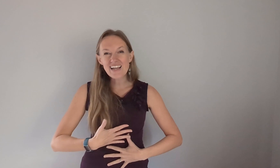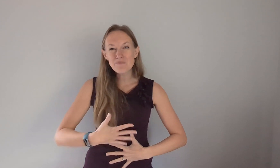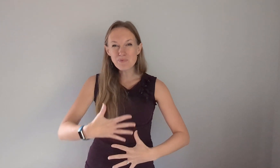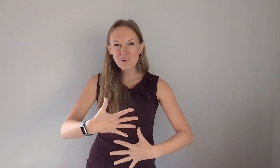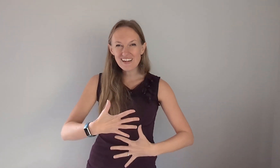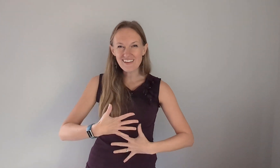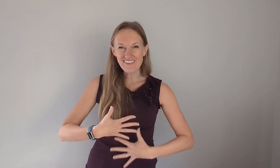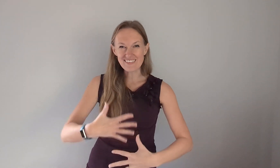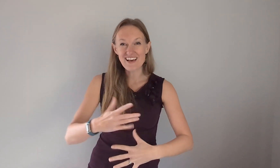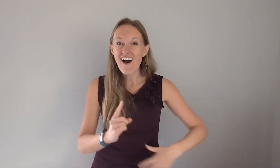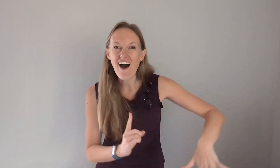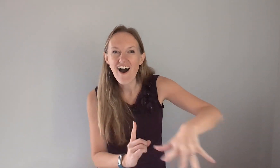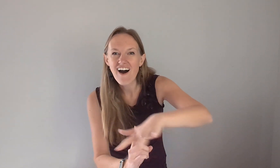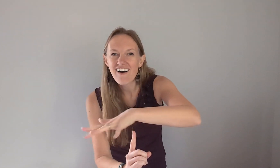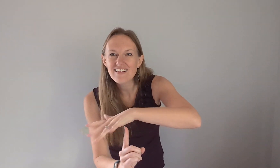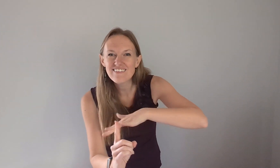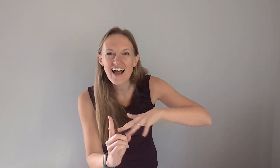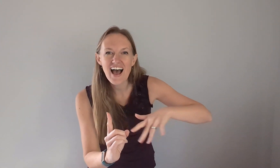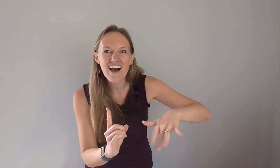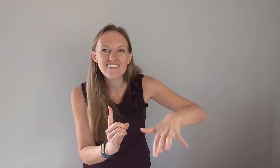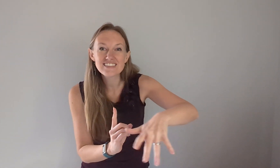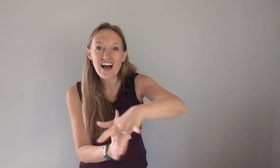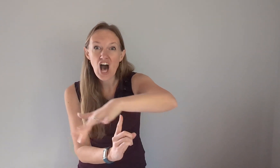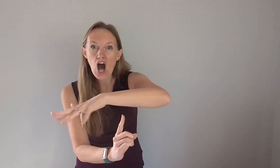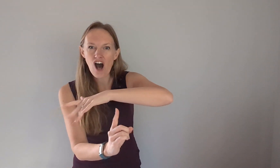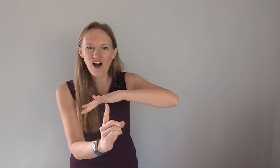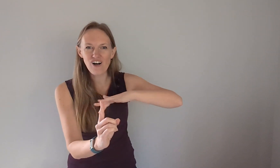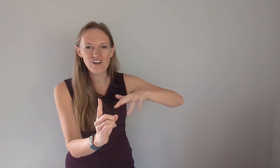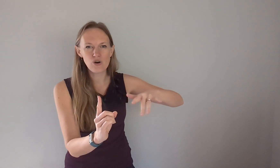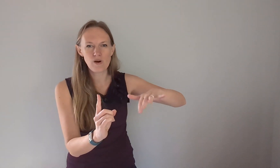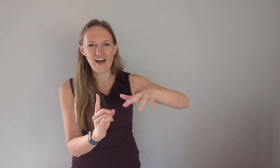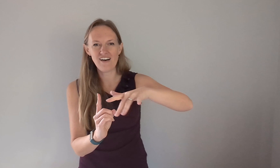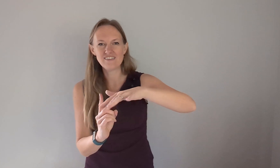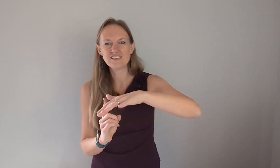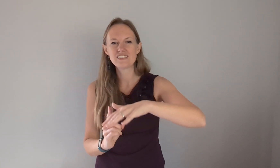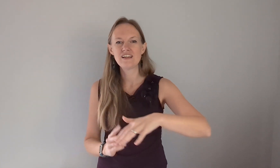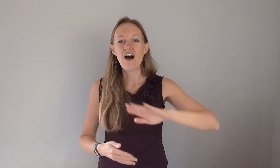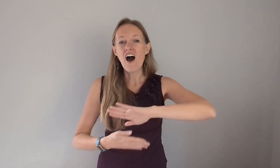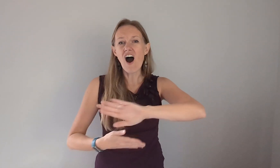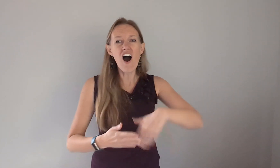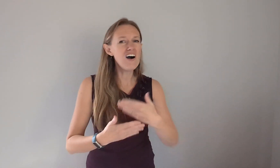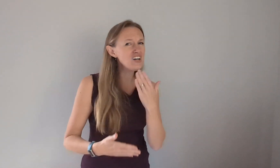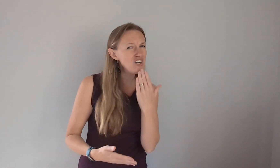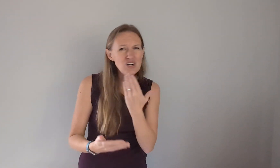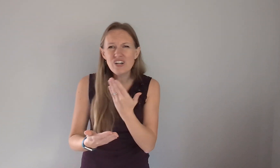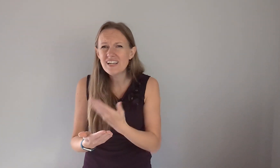and breathes all around, all around. All good